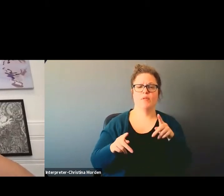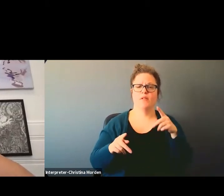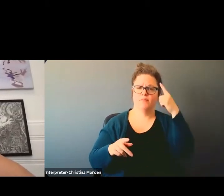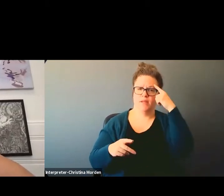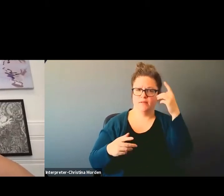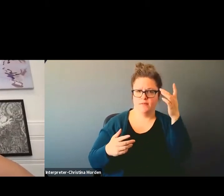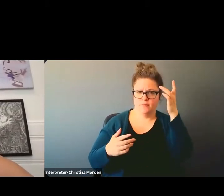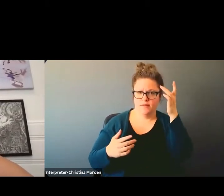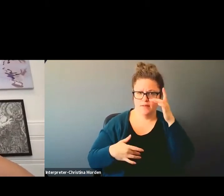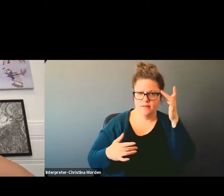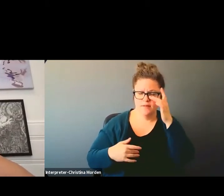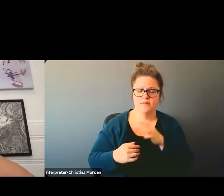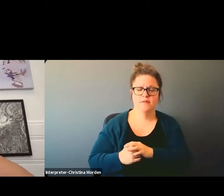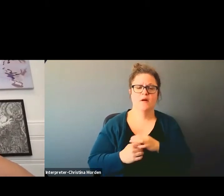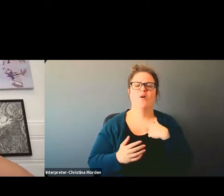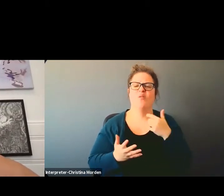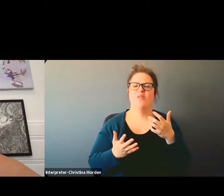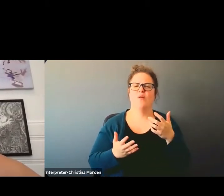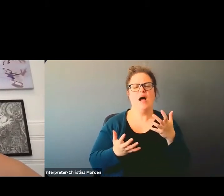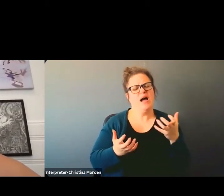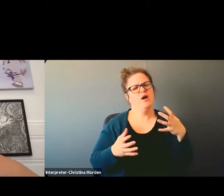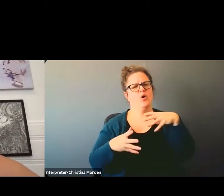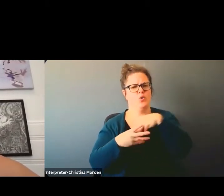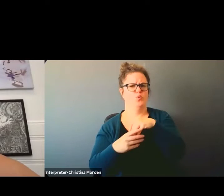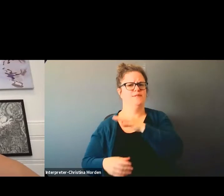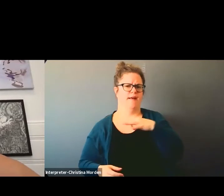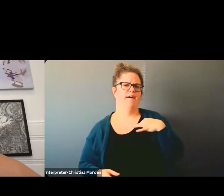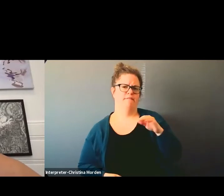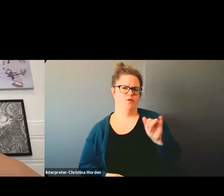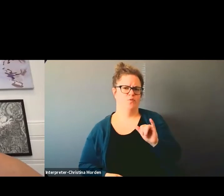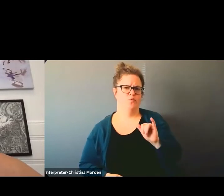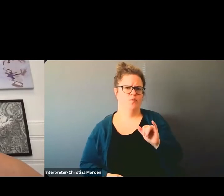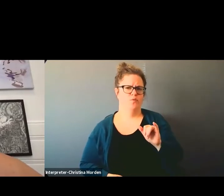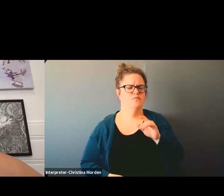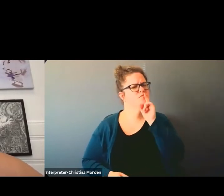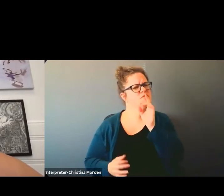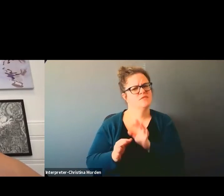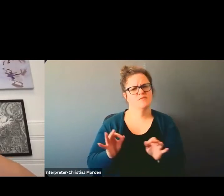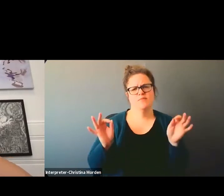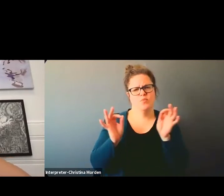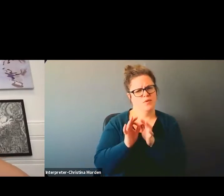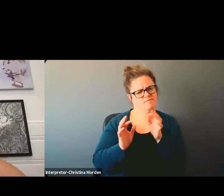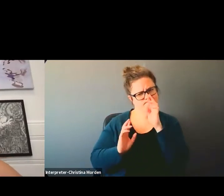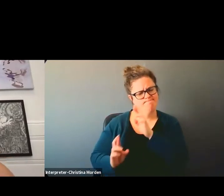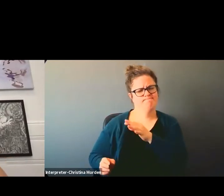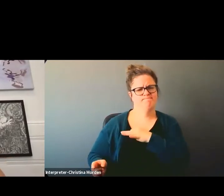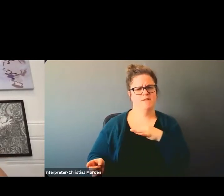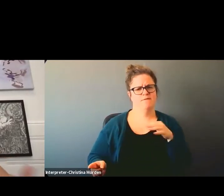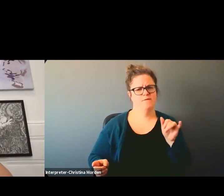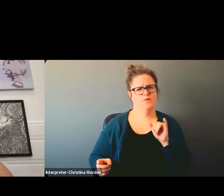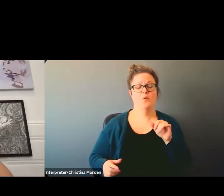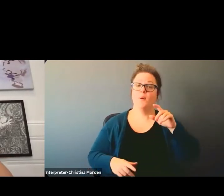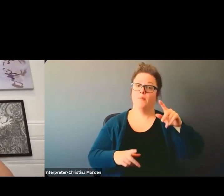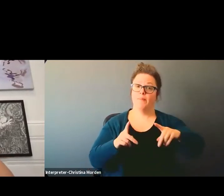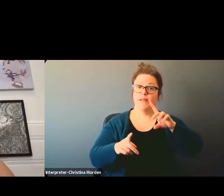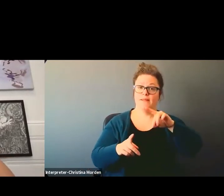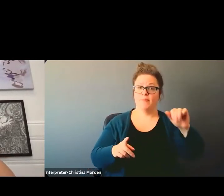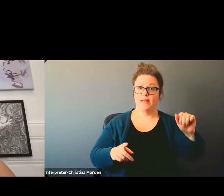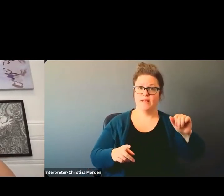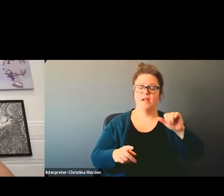about accommodations for staff as well, because that's really important. People with disabilities, we're not just